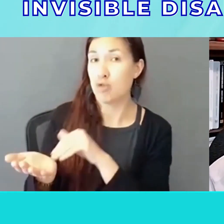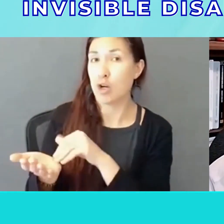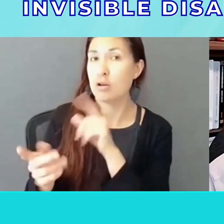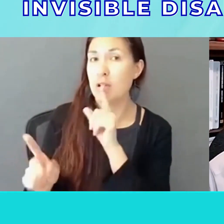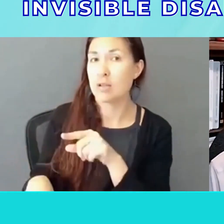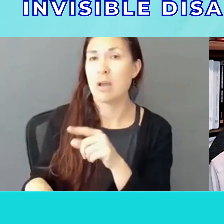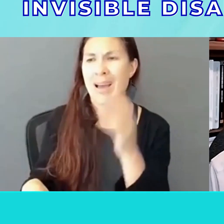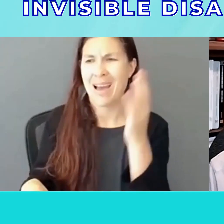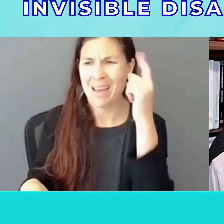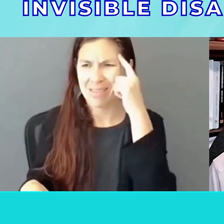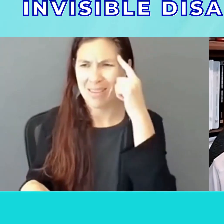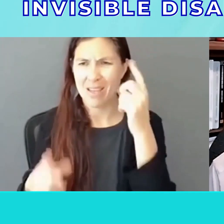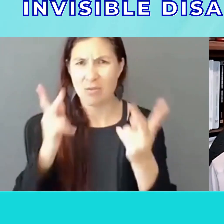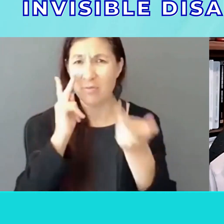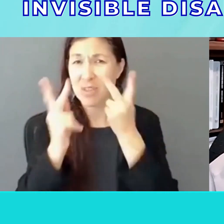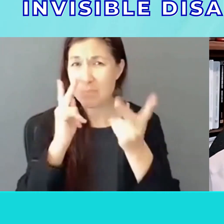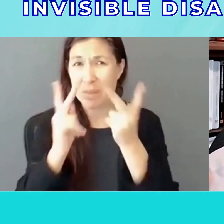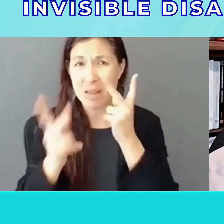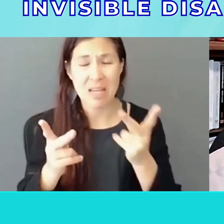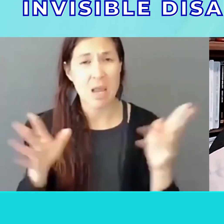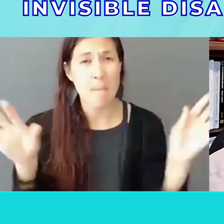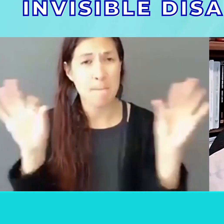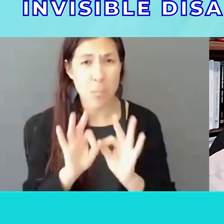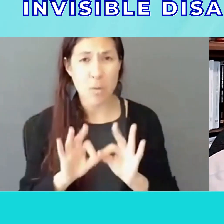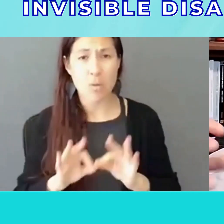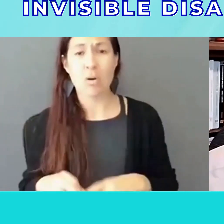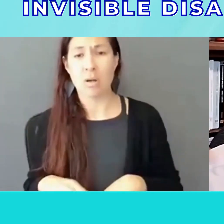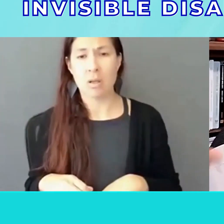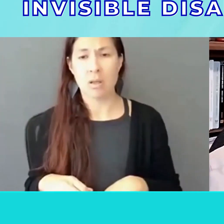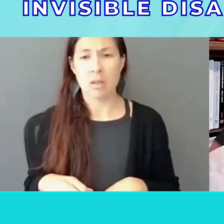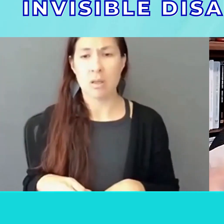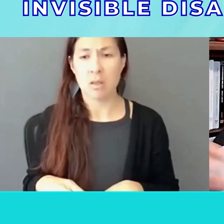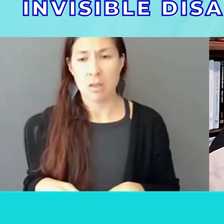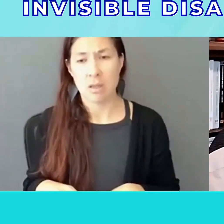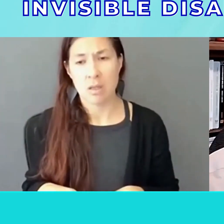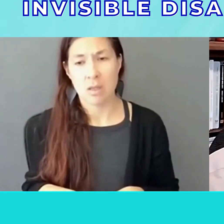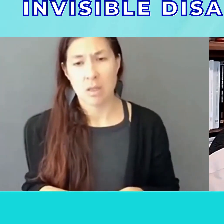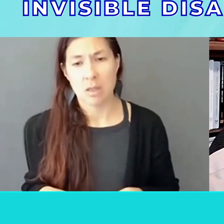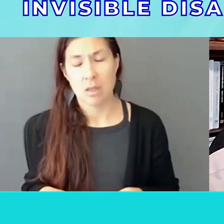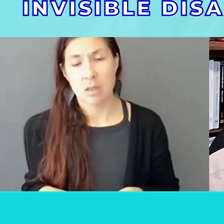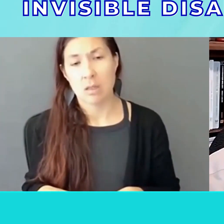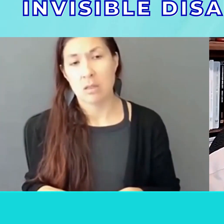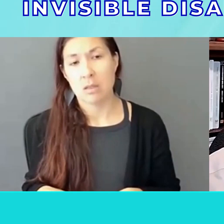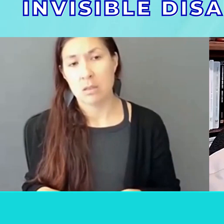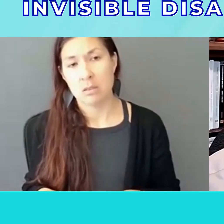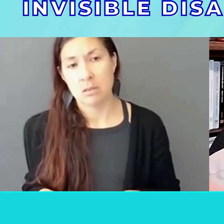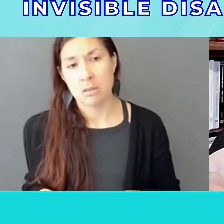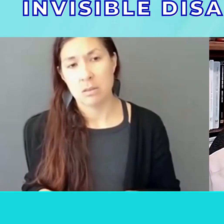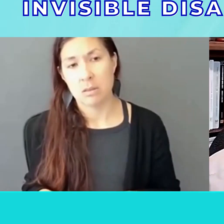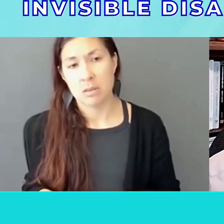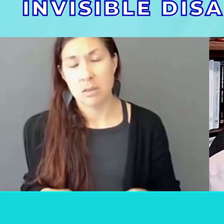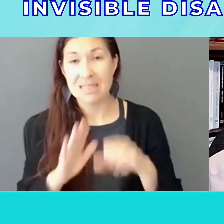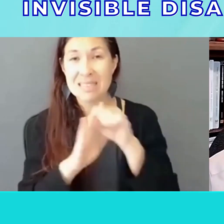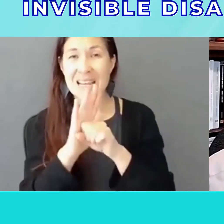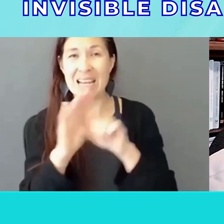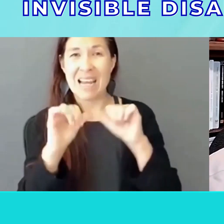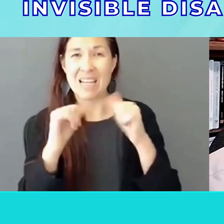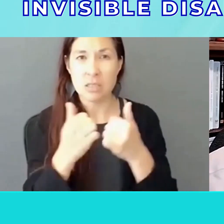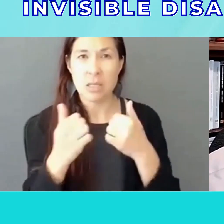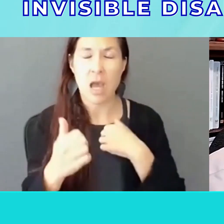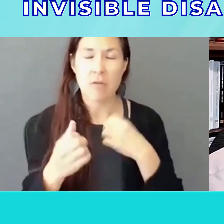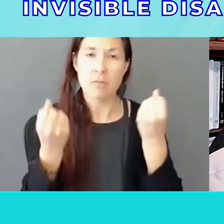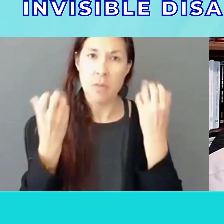by public health departments. We truly need the barriers removed. And yeah, if Rodrigo, if you want me to talk about disability data